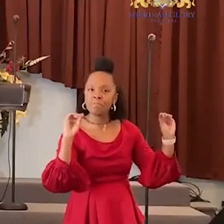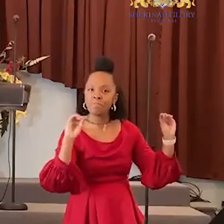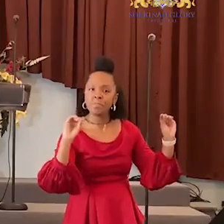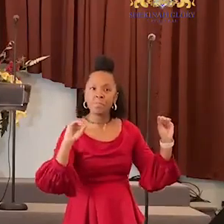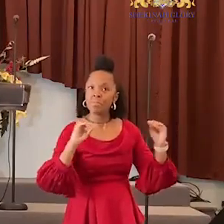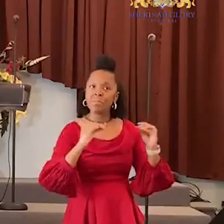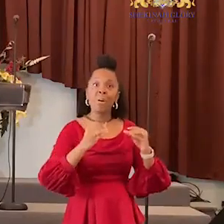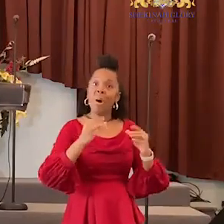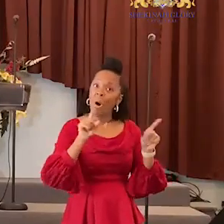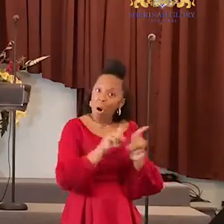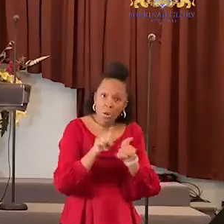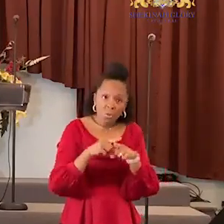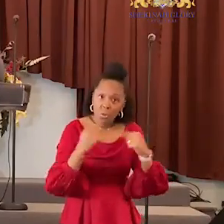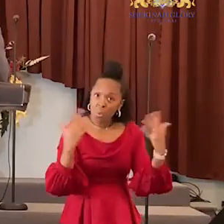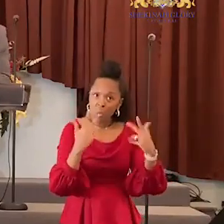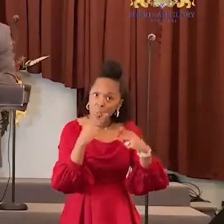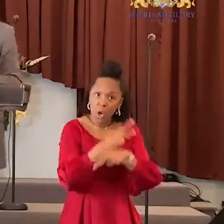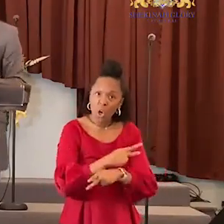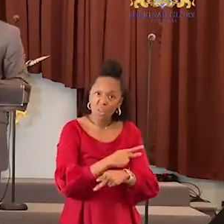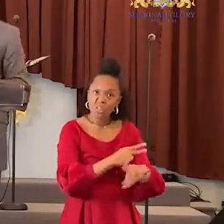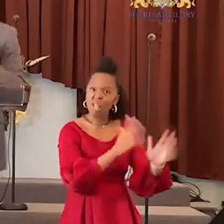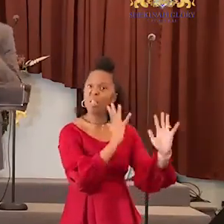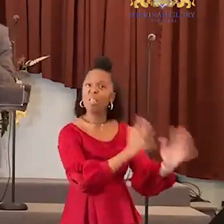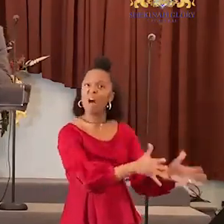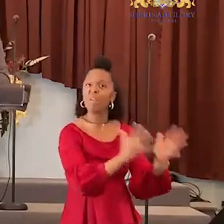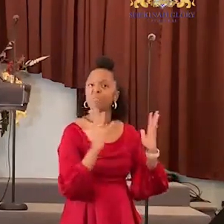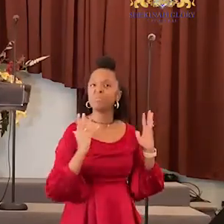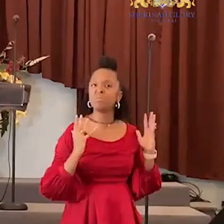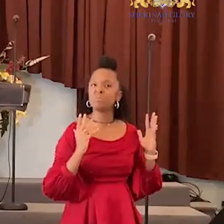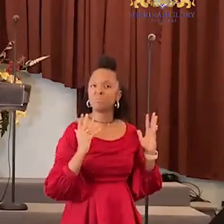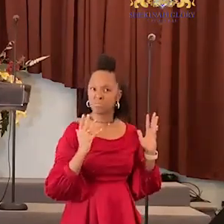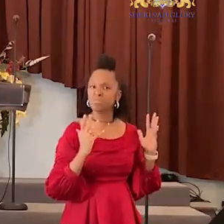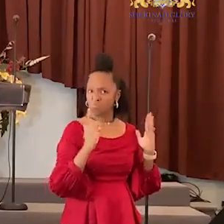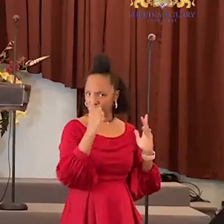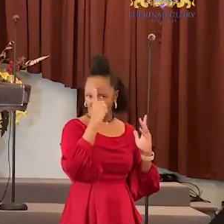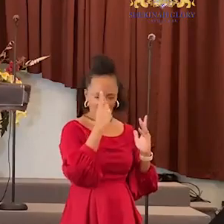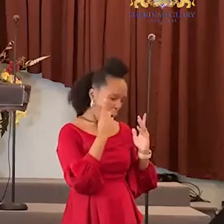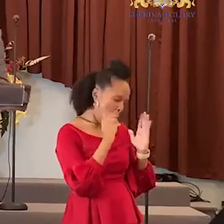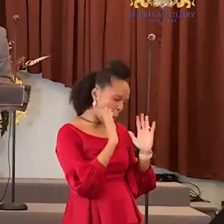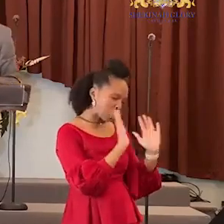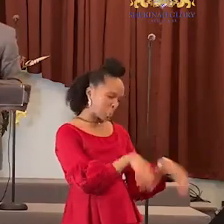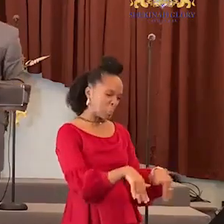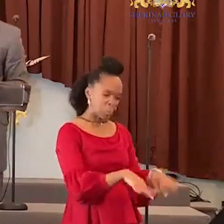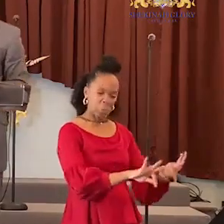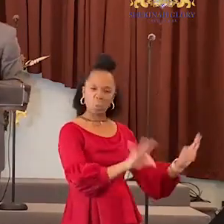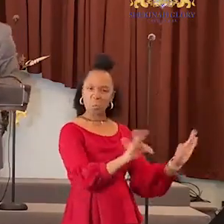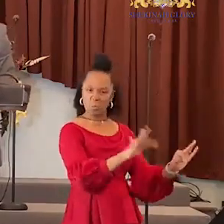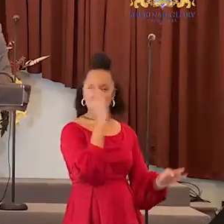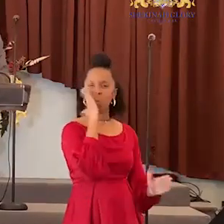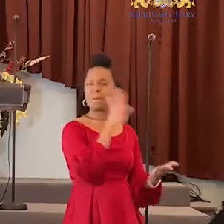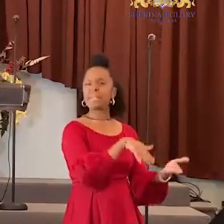for half dead. They abandoned him and neglected him. Left him there to